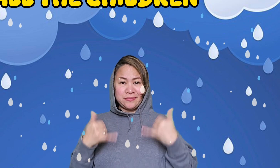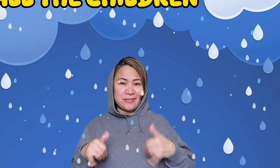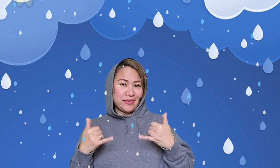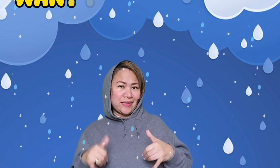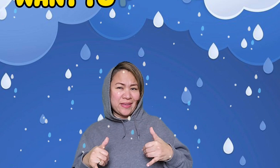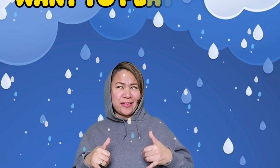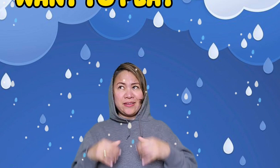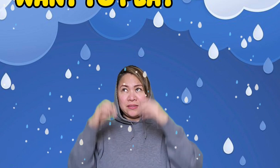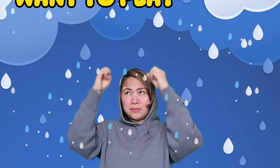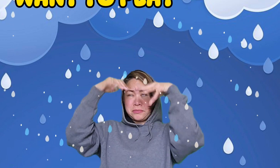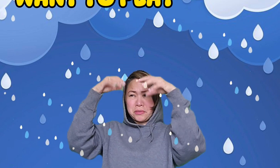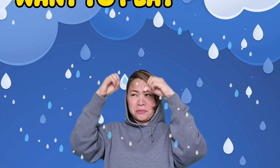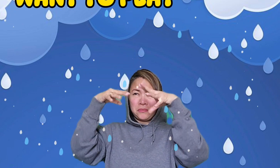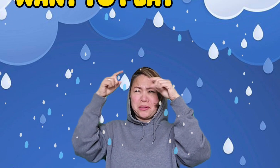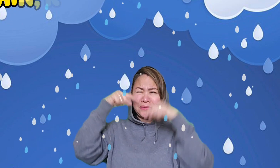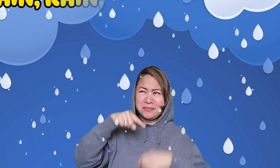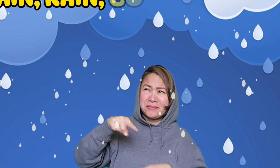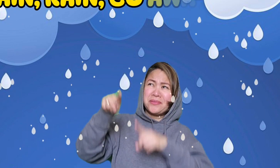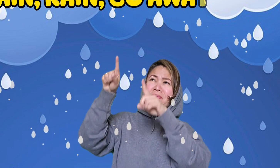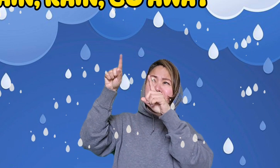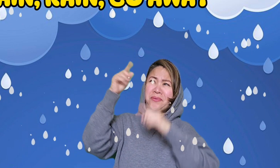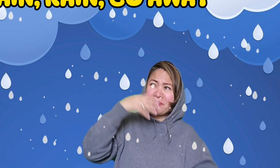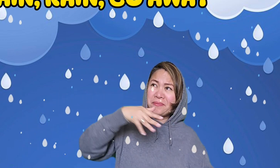play rain rain go